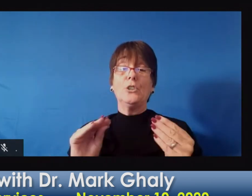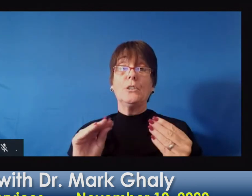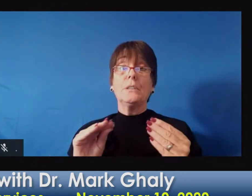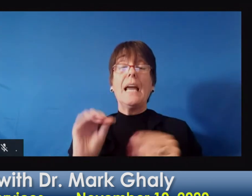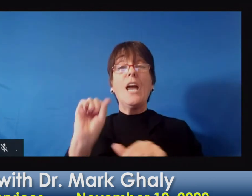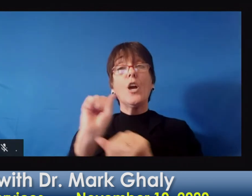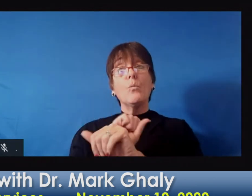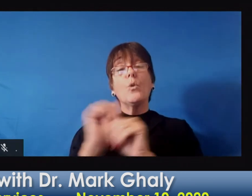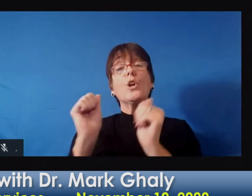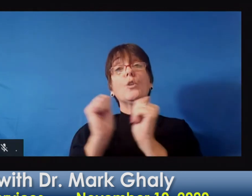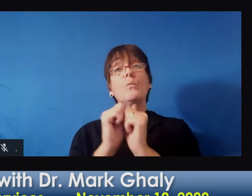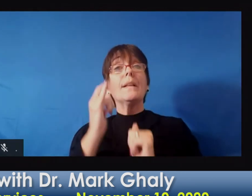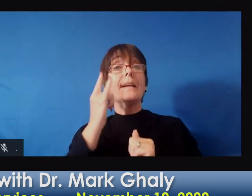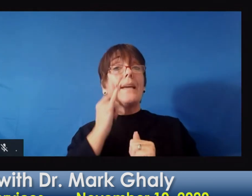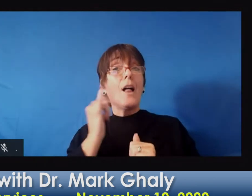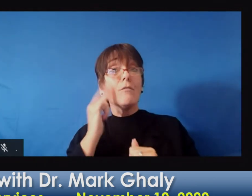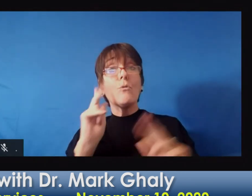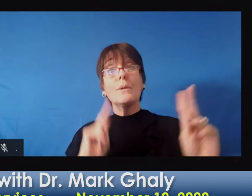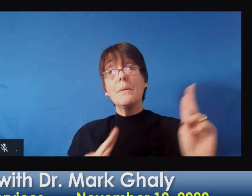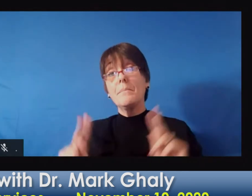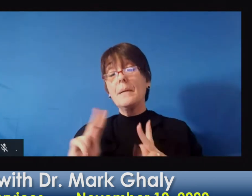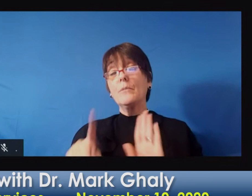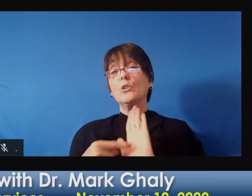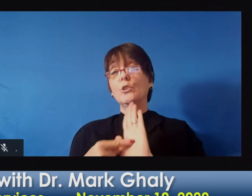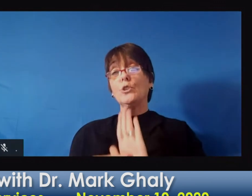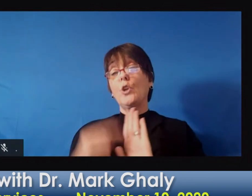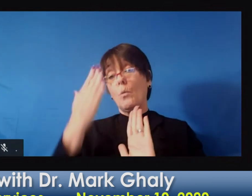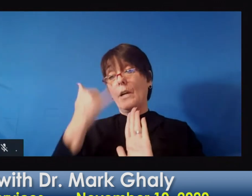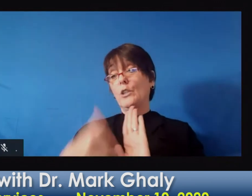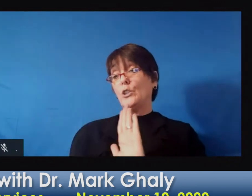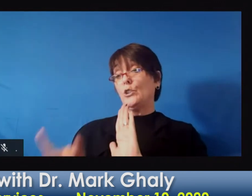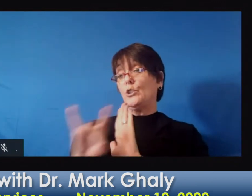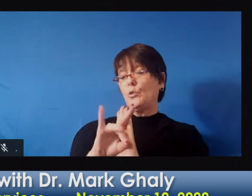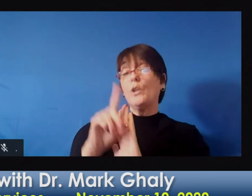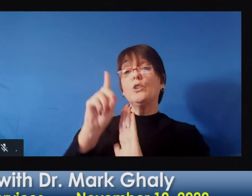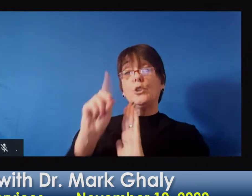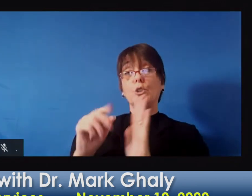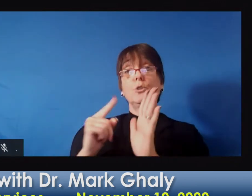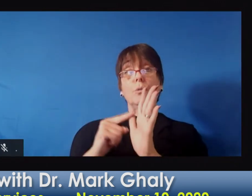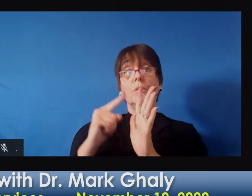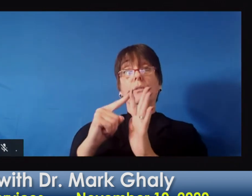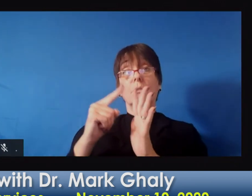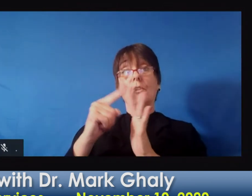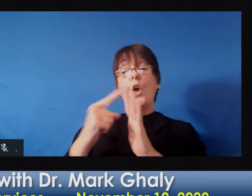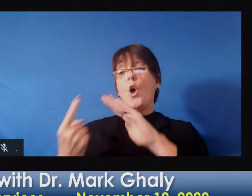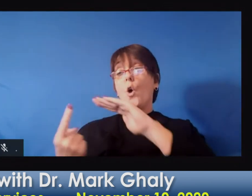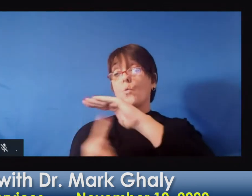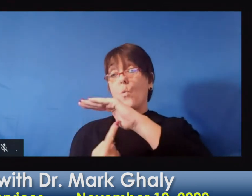working with Californians to show why making the choice to do a quarantine after